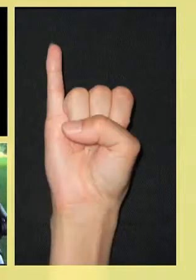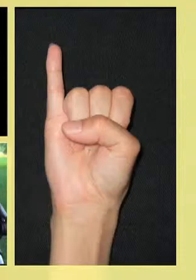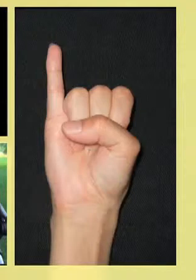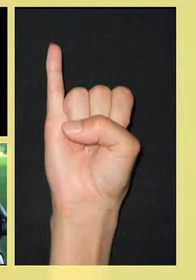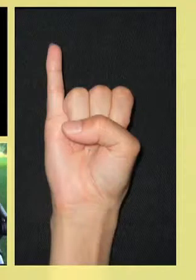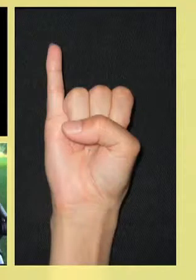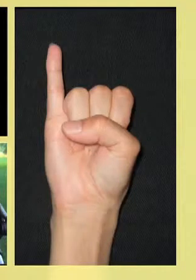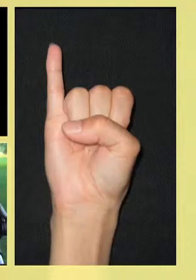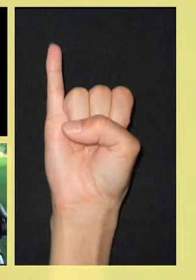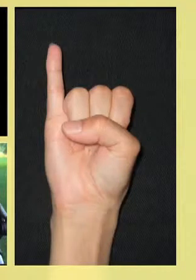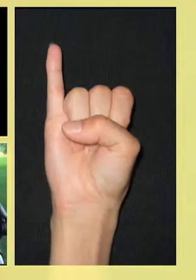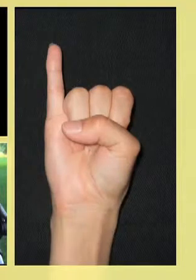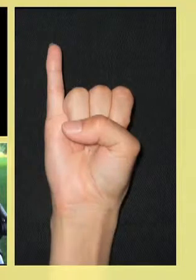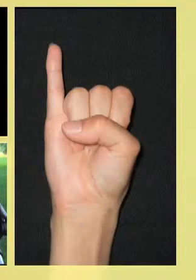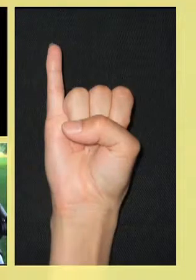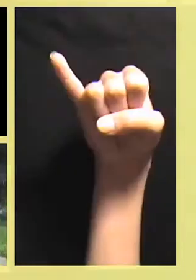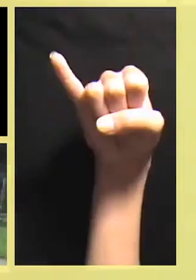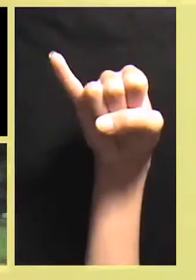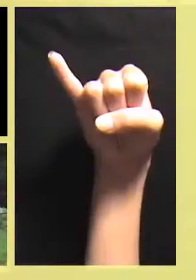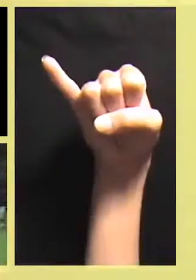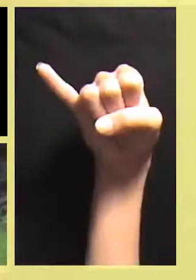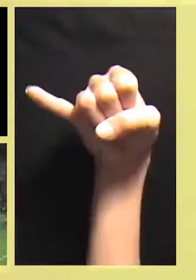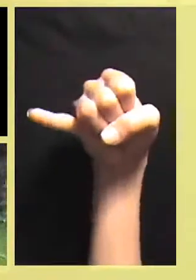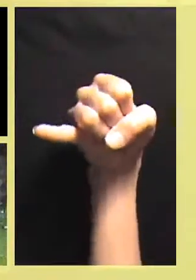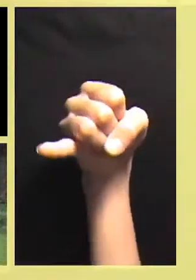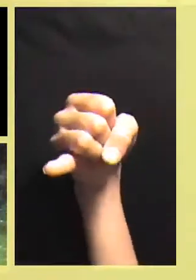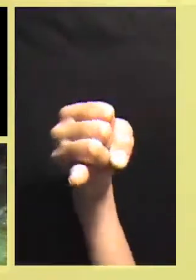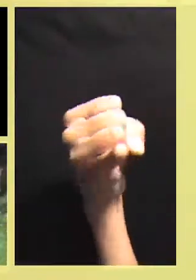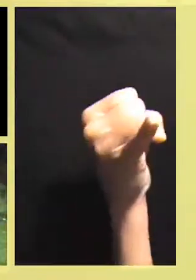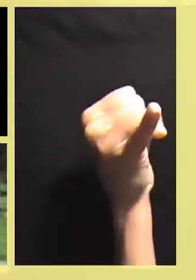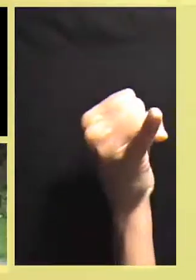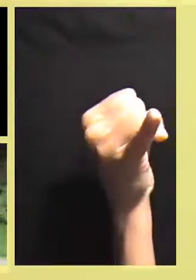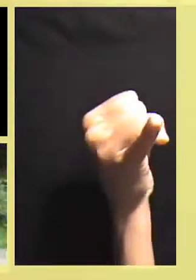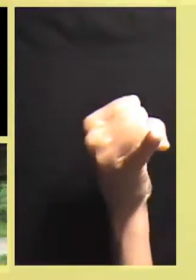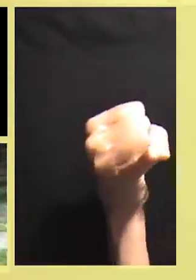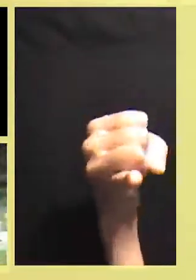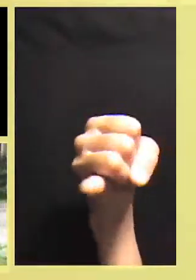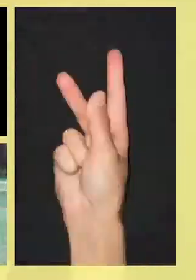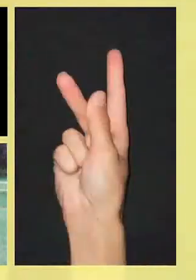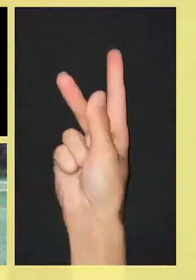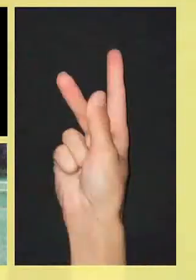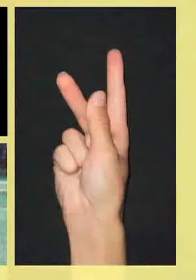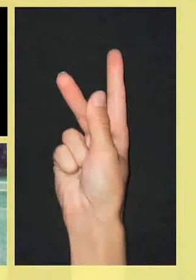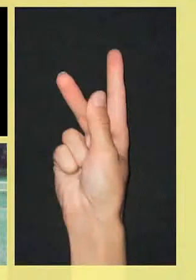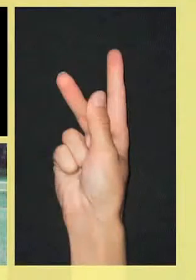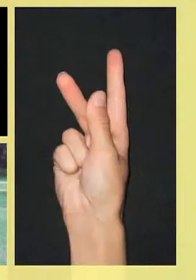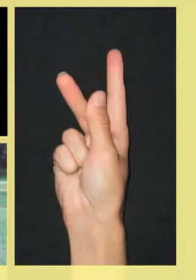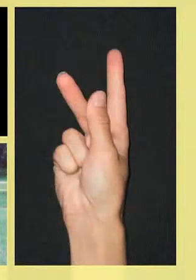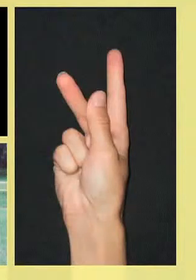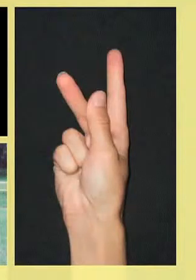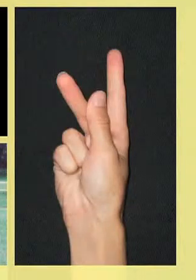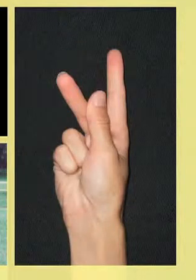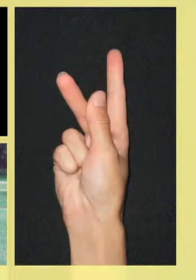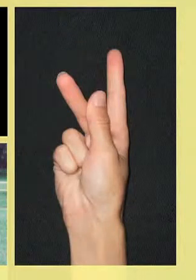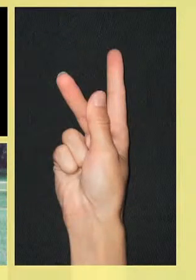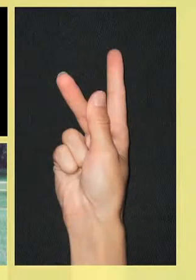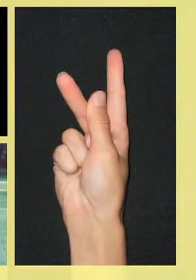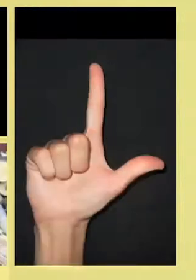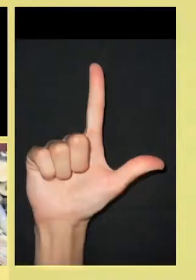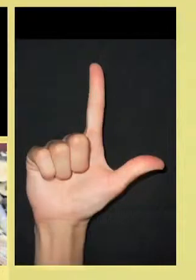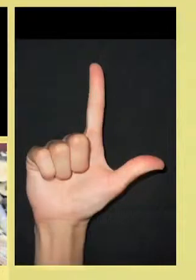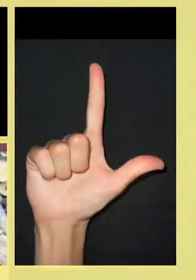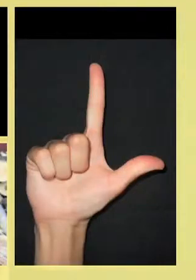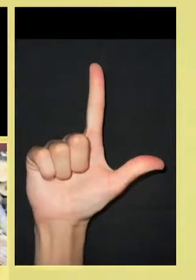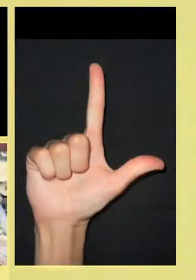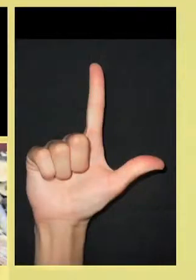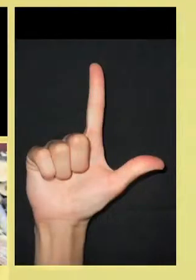is for ice cream, J is for jog, K is for kangaroo,